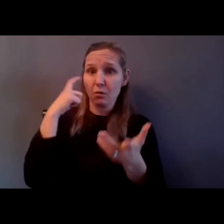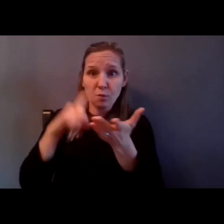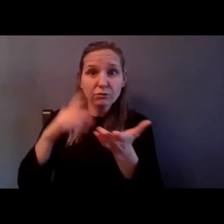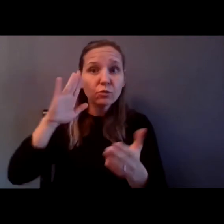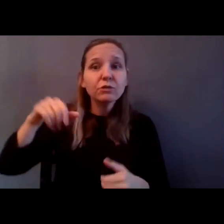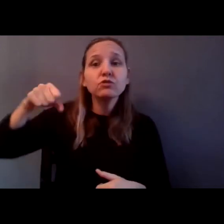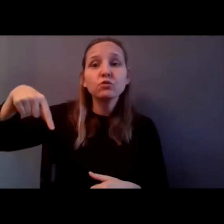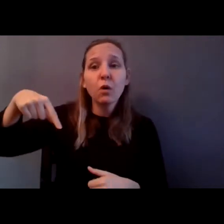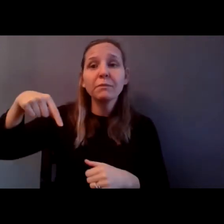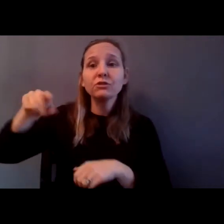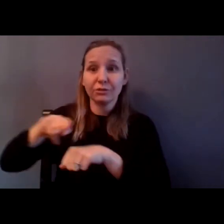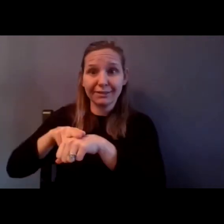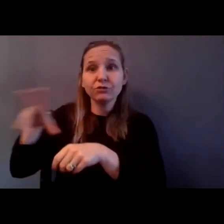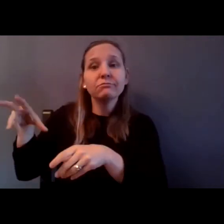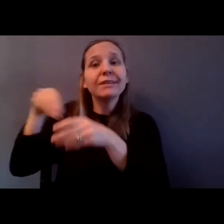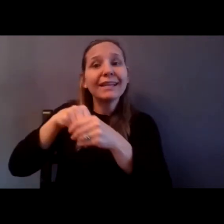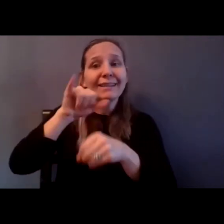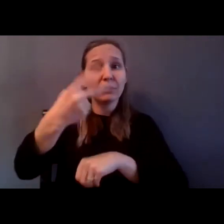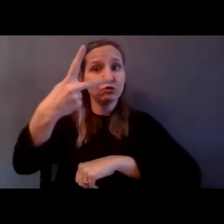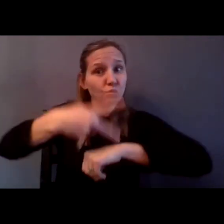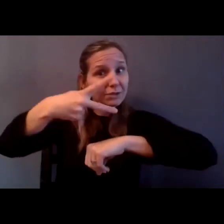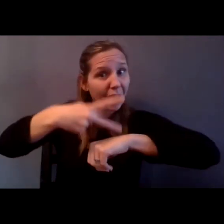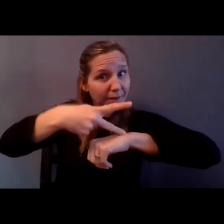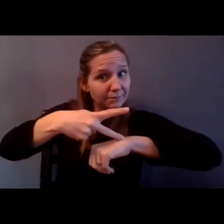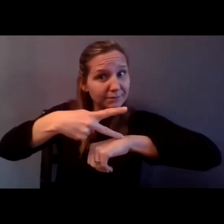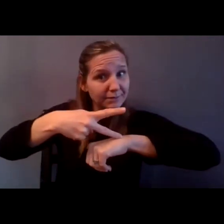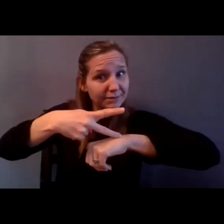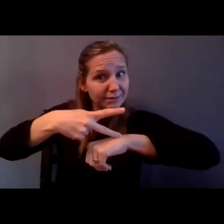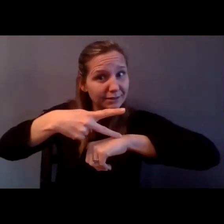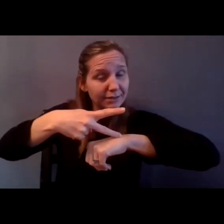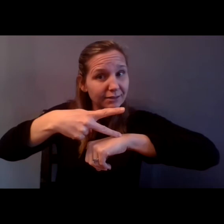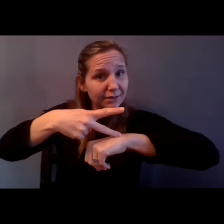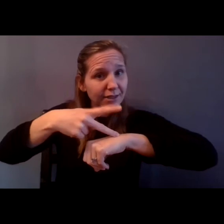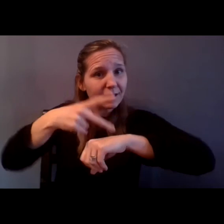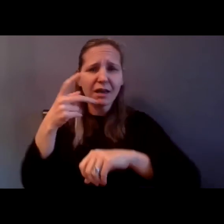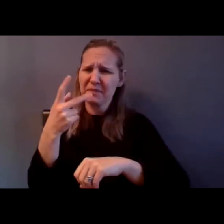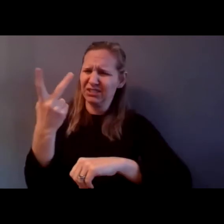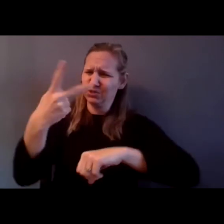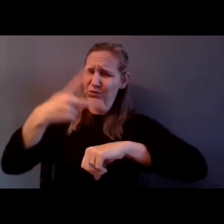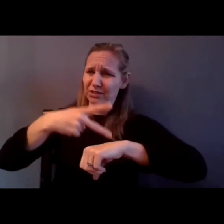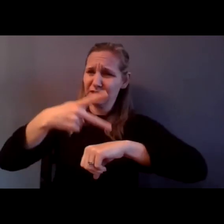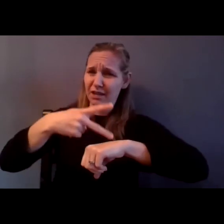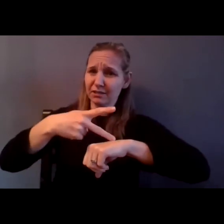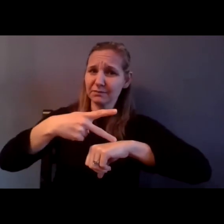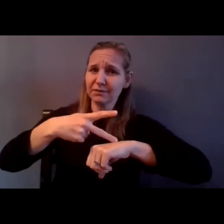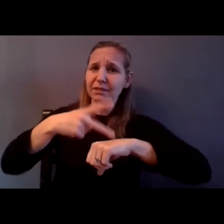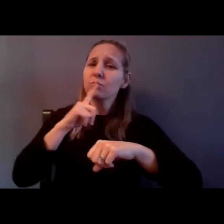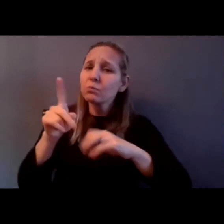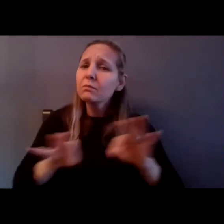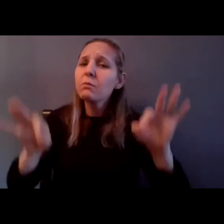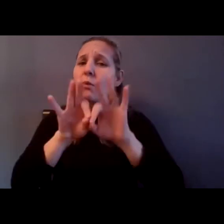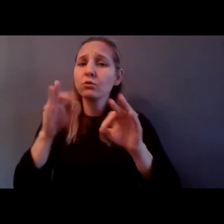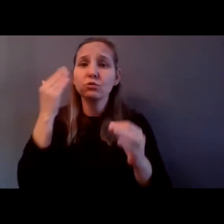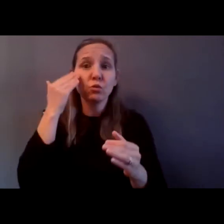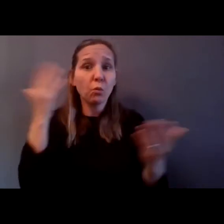was identified within that twice. What becomes important to that is to be able to understand